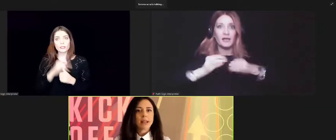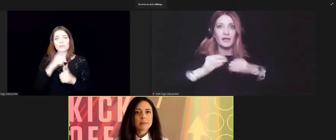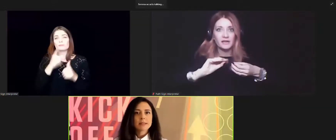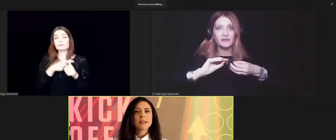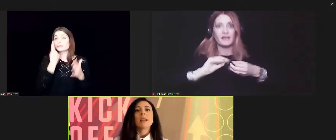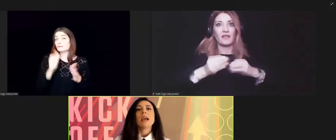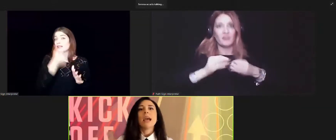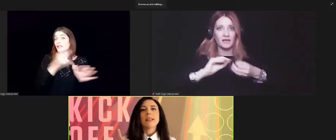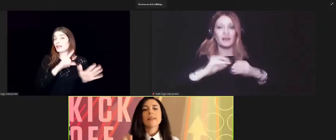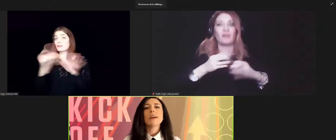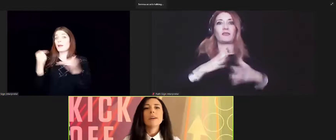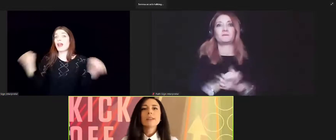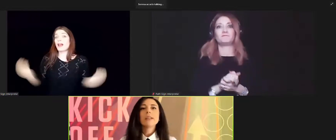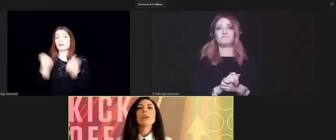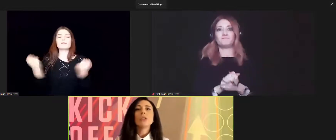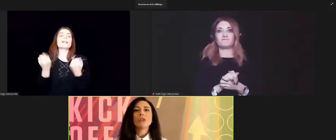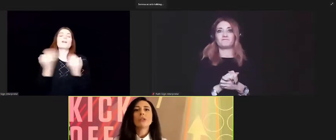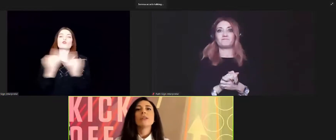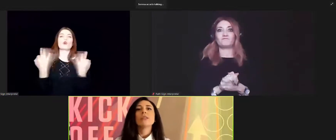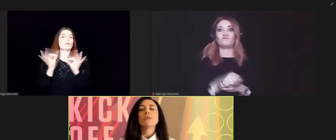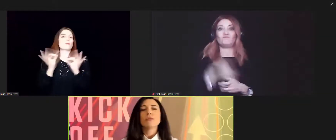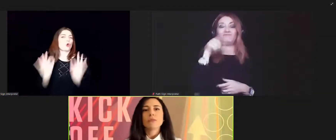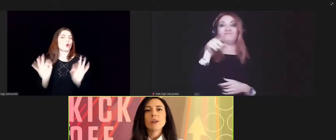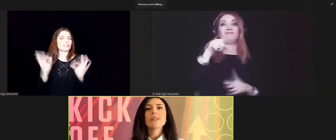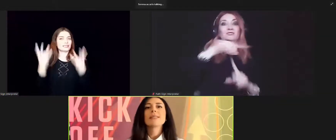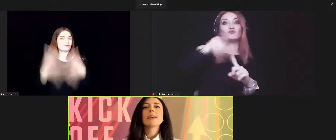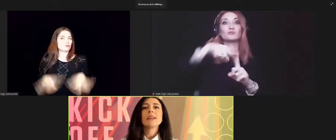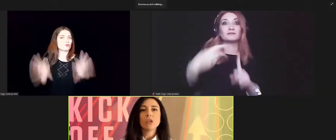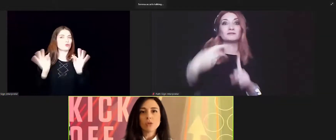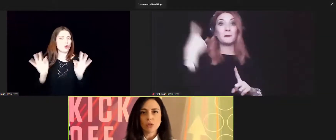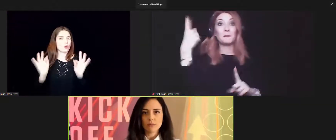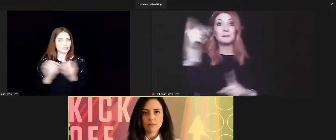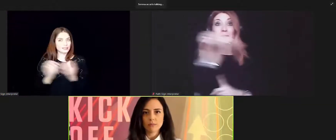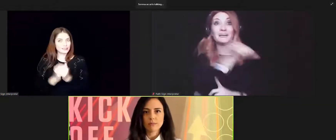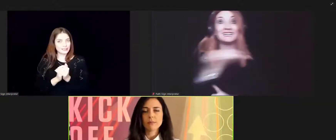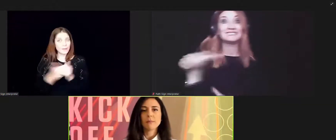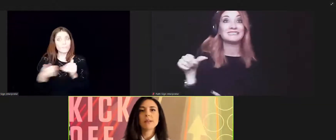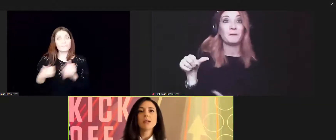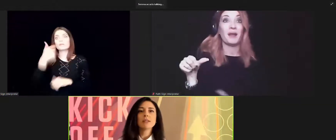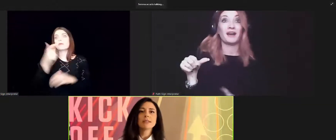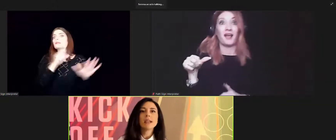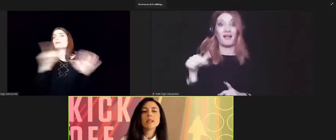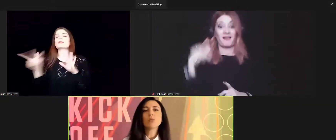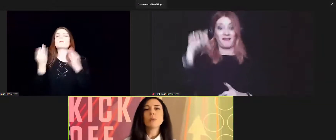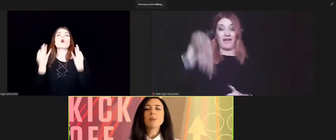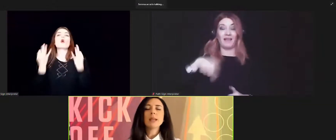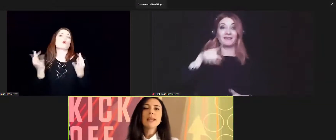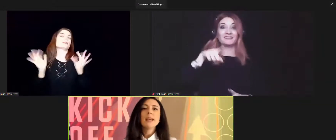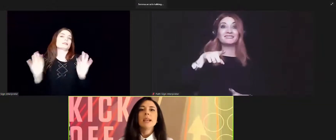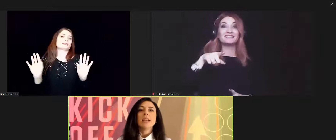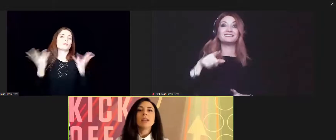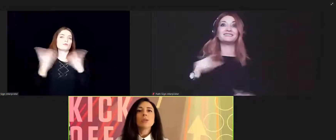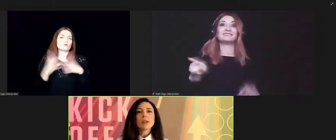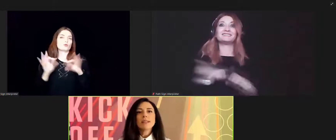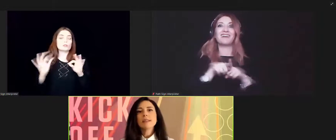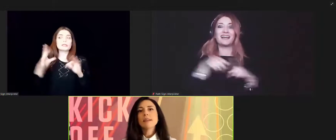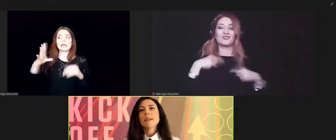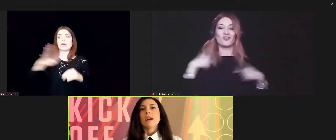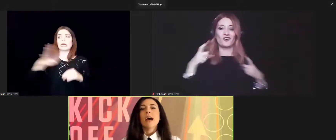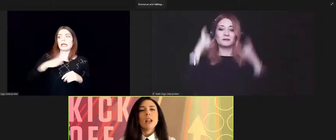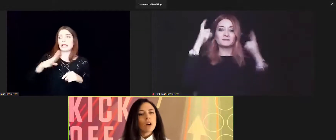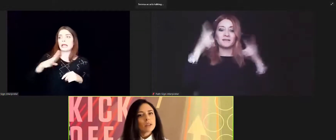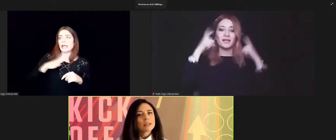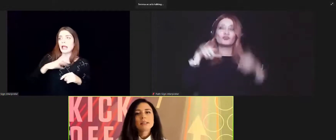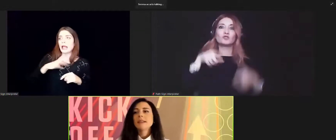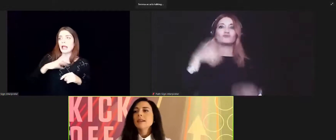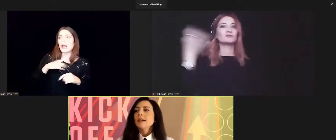first reps and earn your first euro, because it will be increase